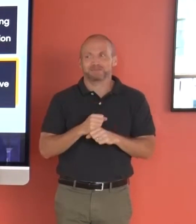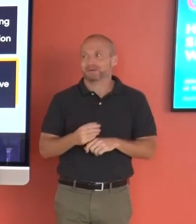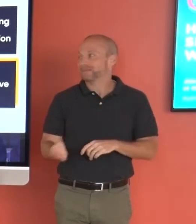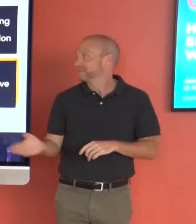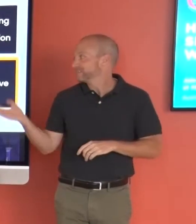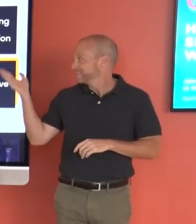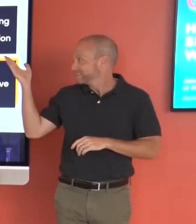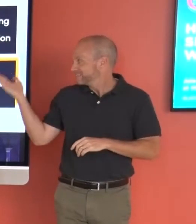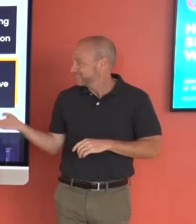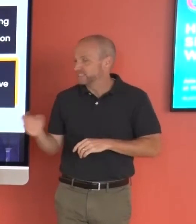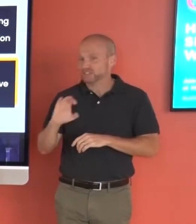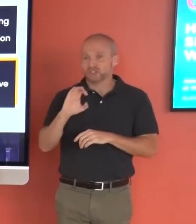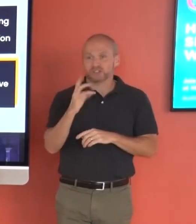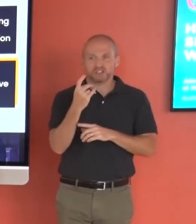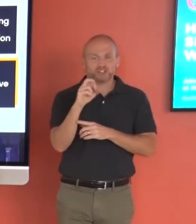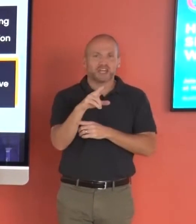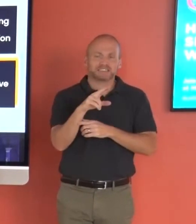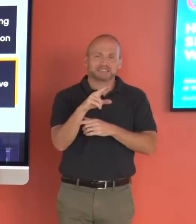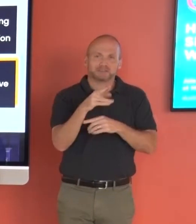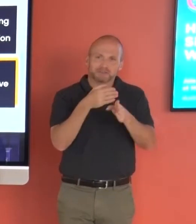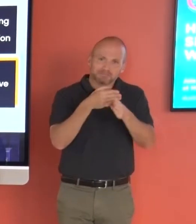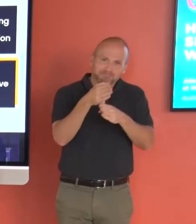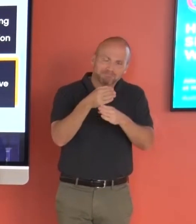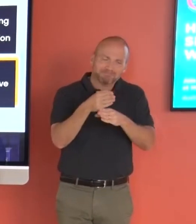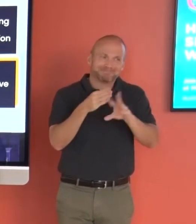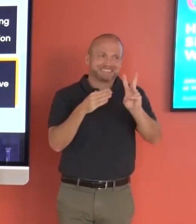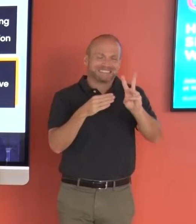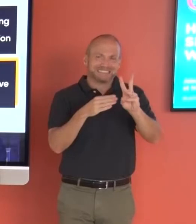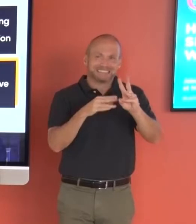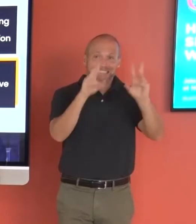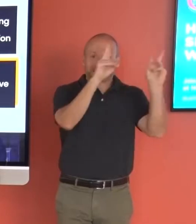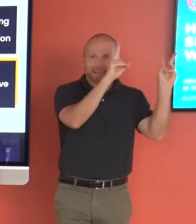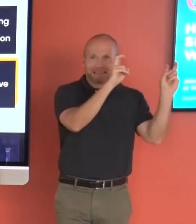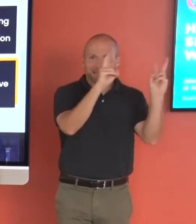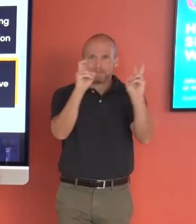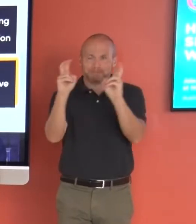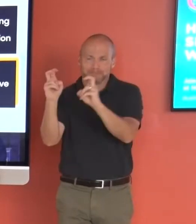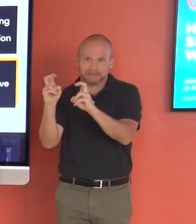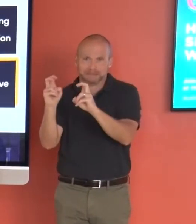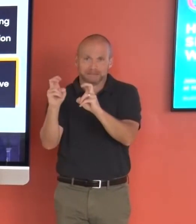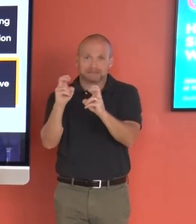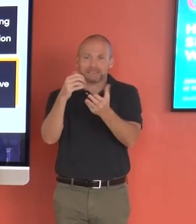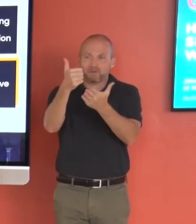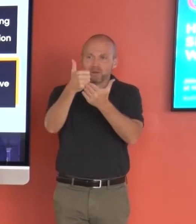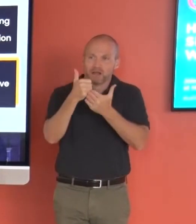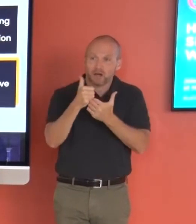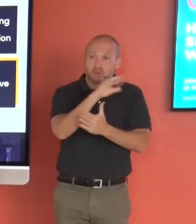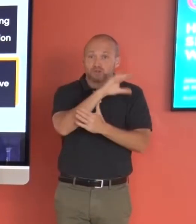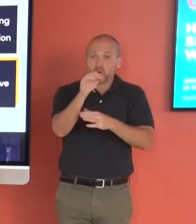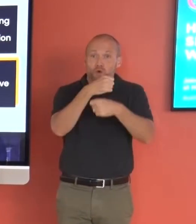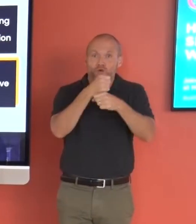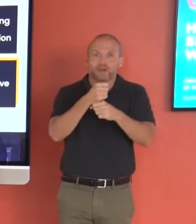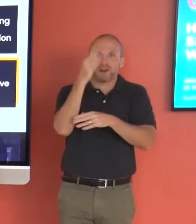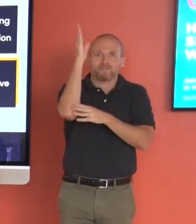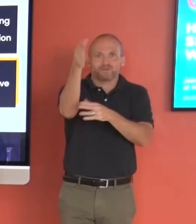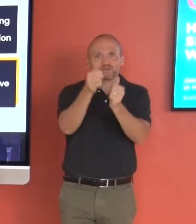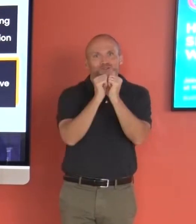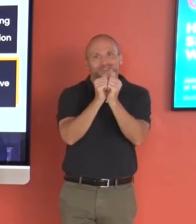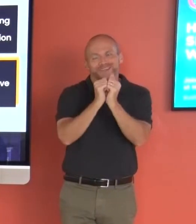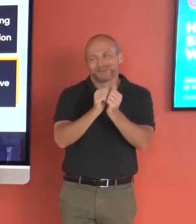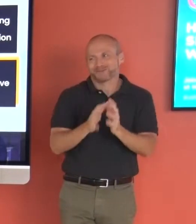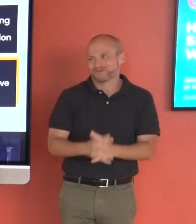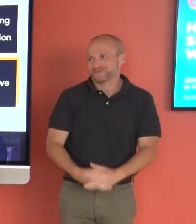that the Chancellor has identified as the six themes that will help us co-create our future together.